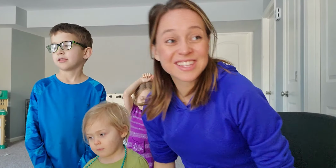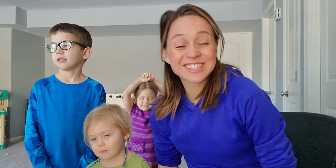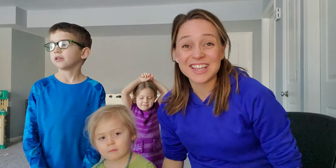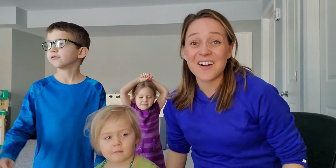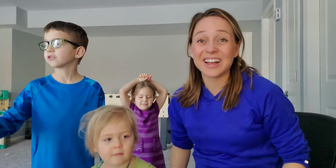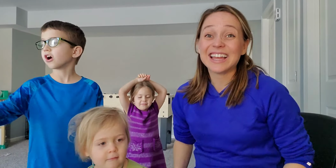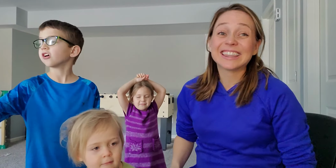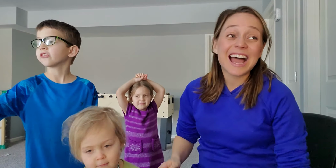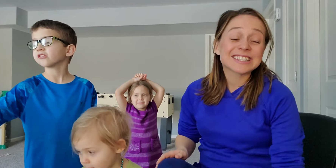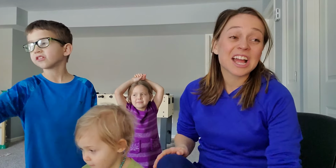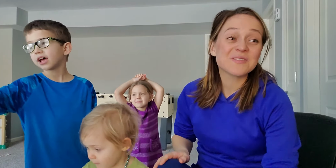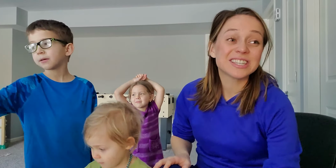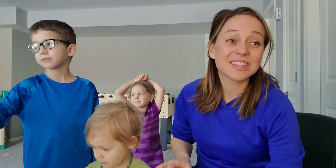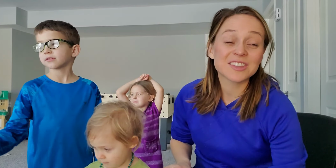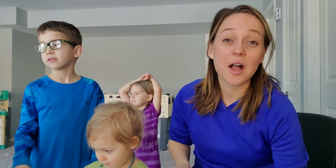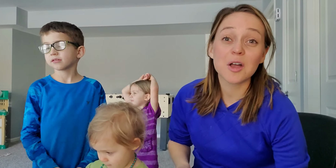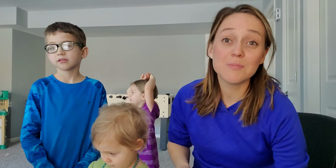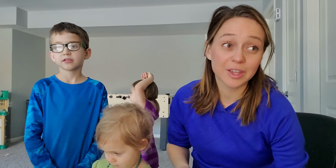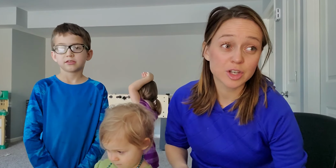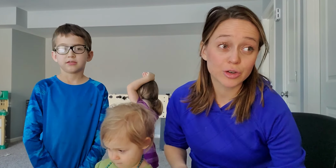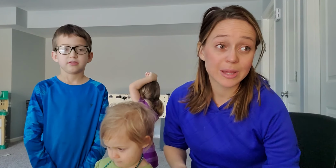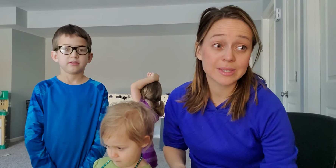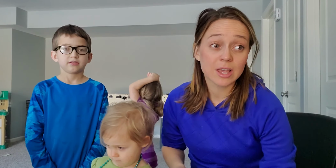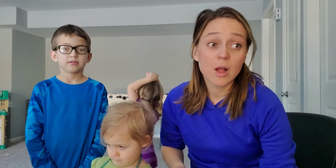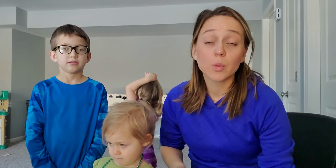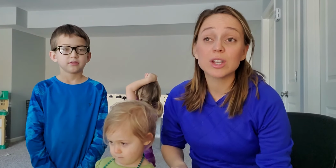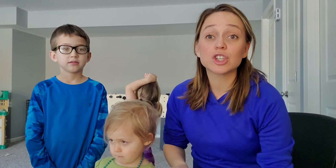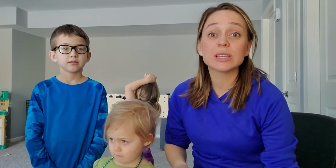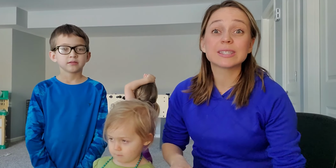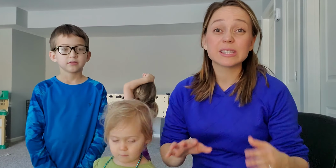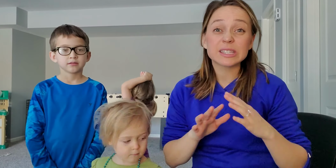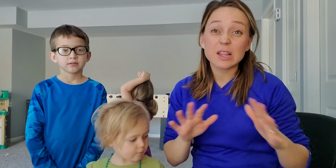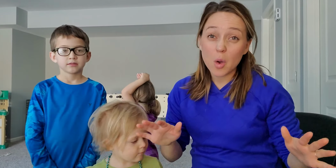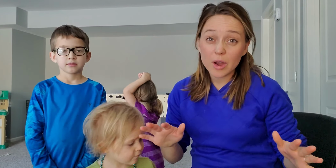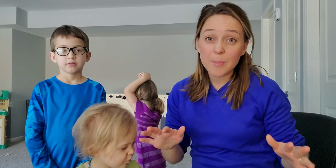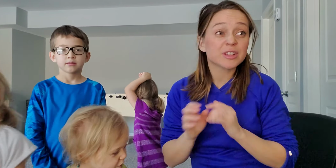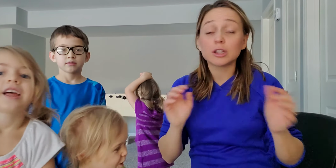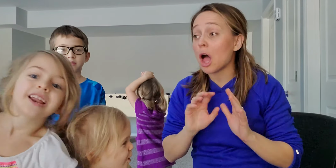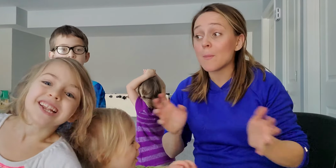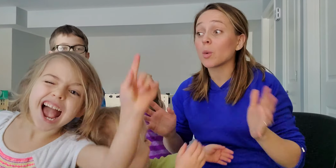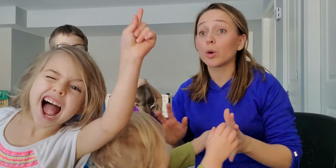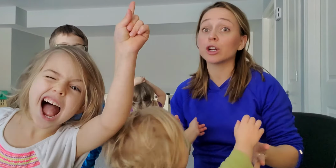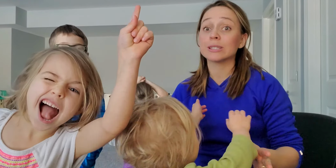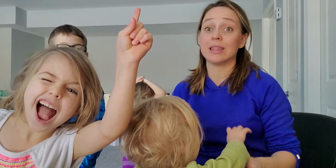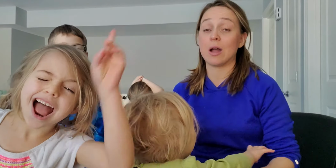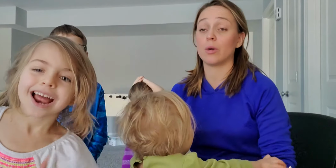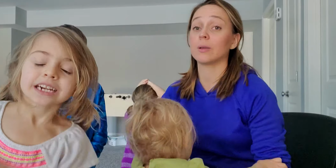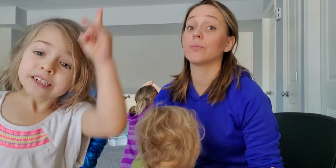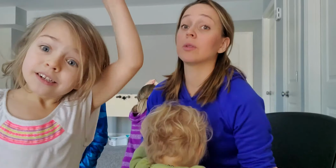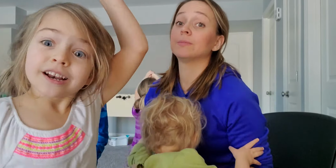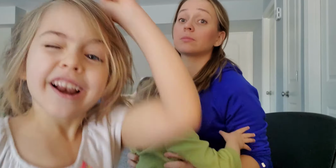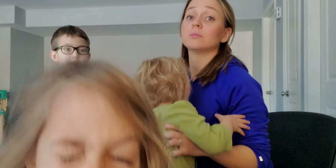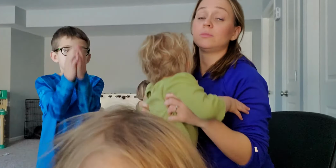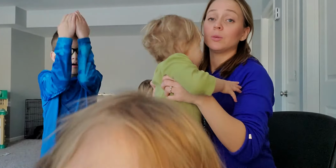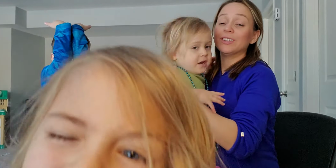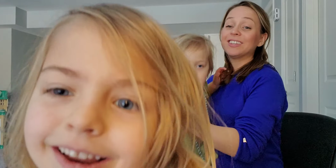So, last time we did the song A Million Dreams, which is slower, but there's a lot more words in that one. Brinley,